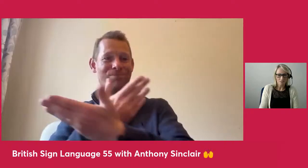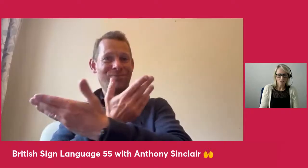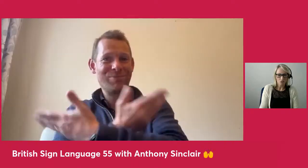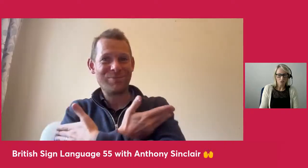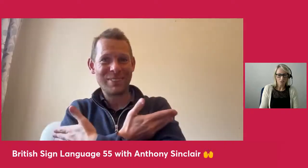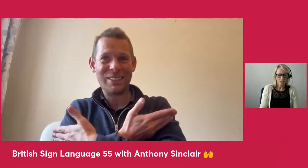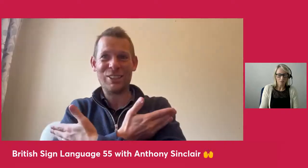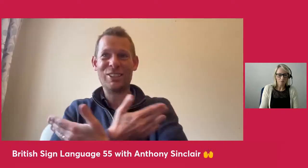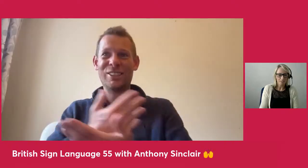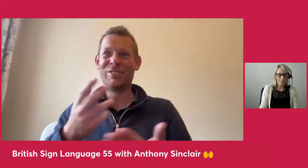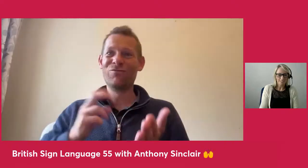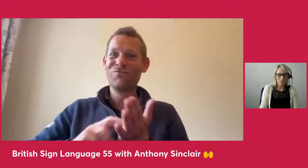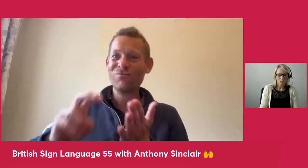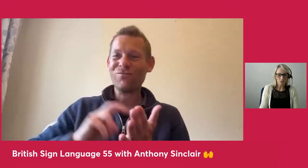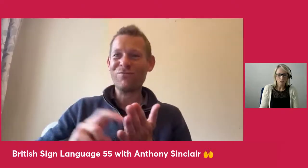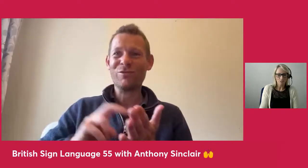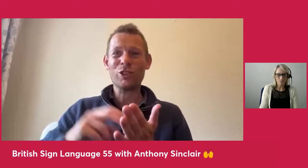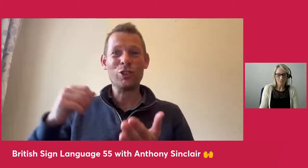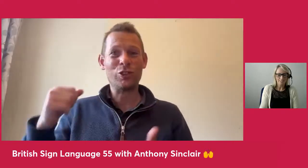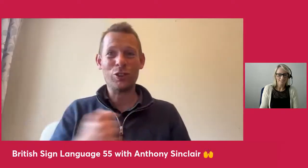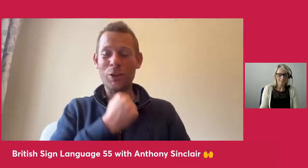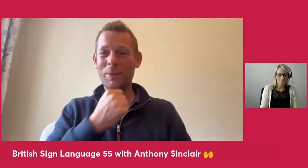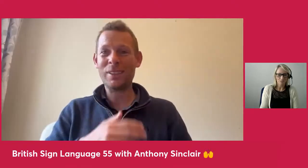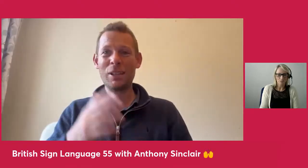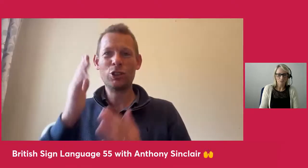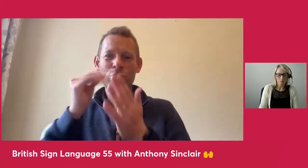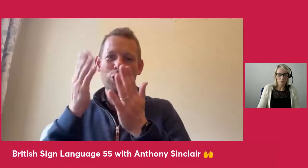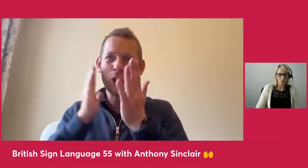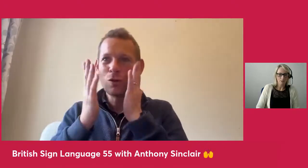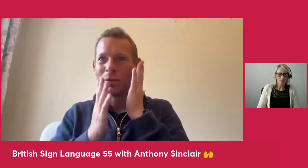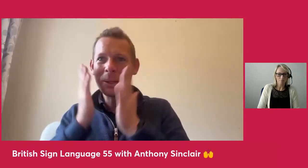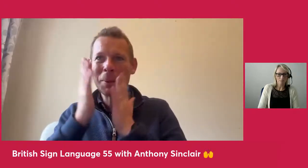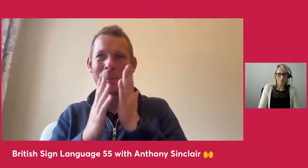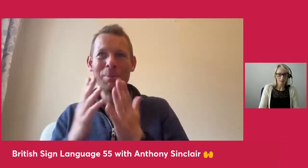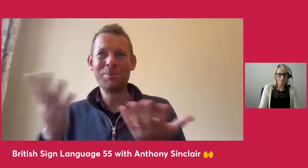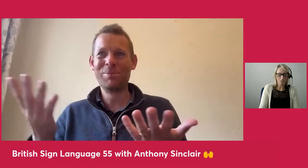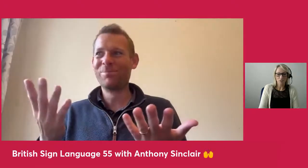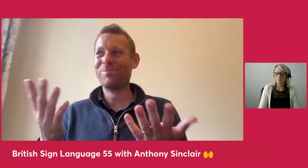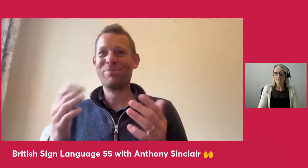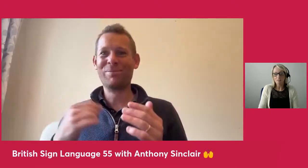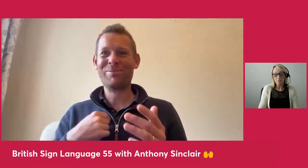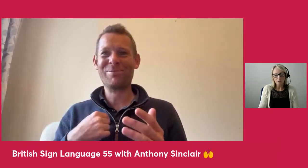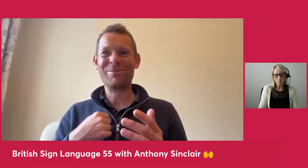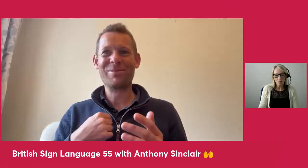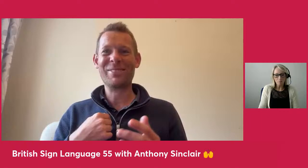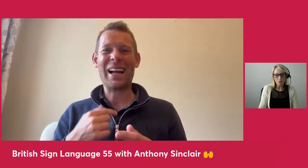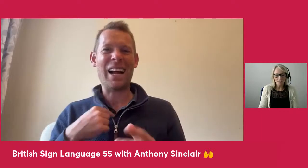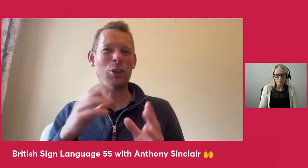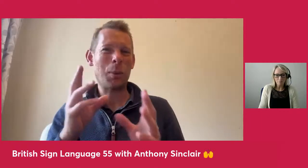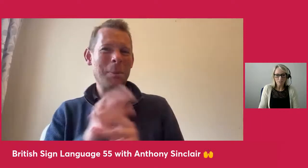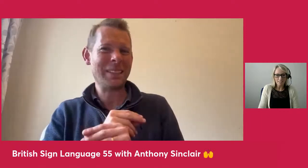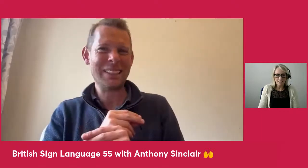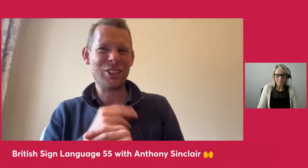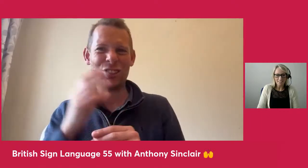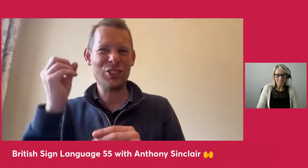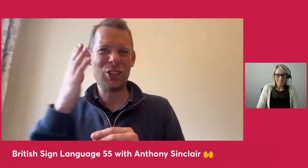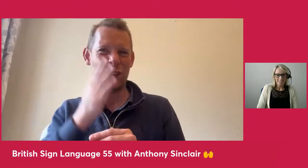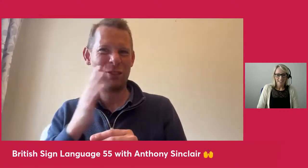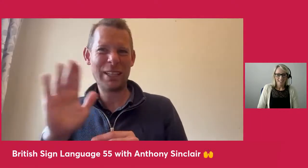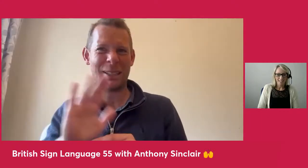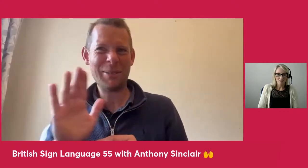and it's June. I should be in t-shirts and I should just be enjoying the lovely weather. I should have my sun cream on, but